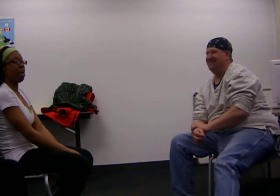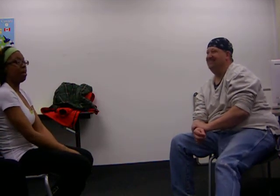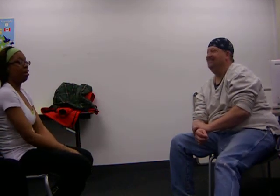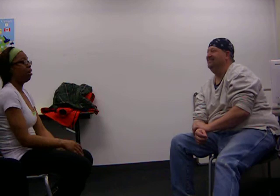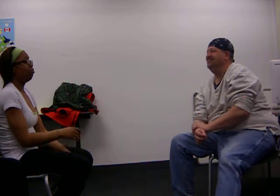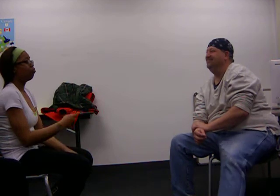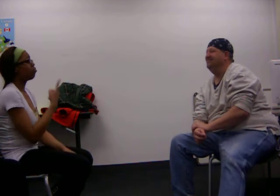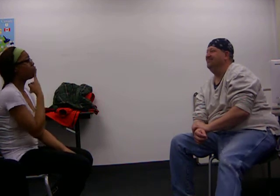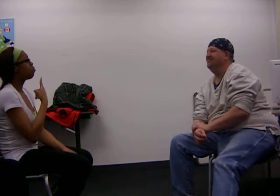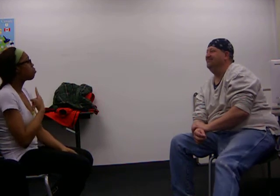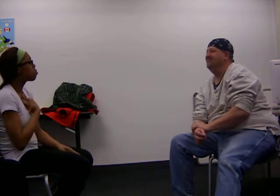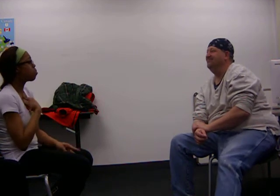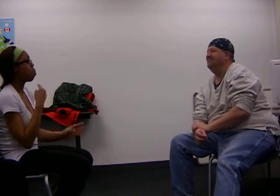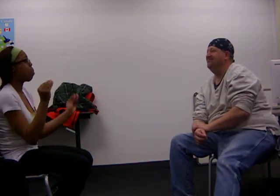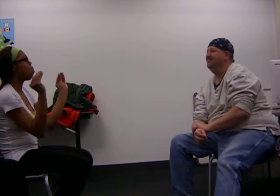more about your childhood.